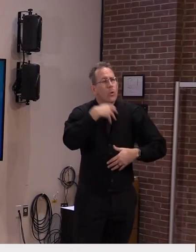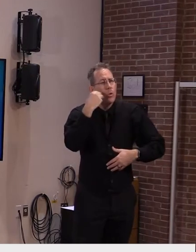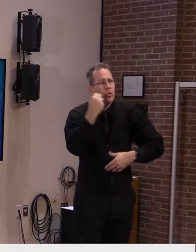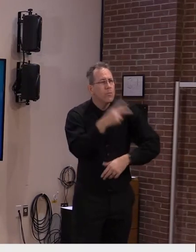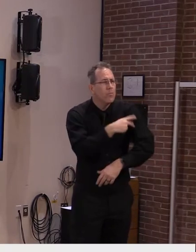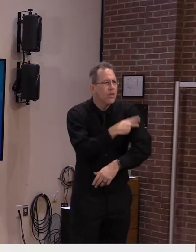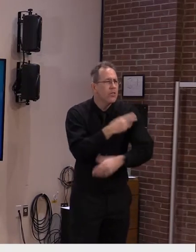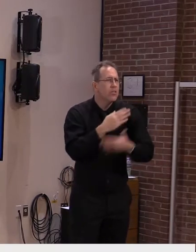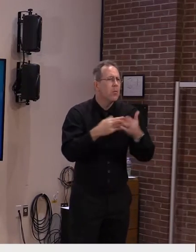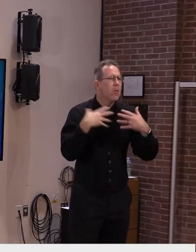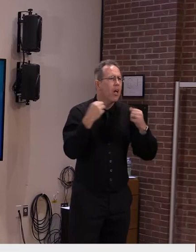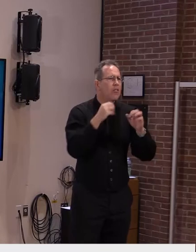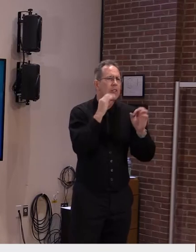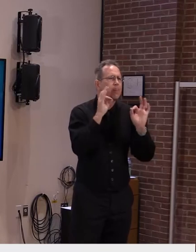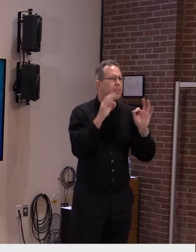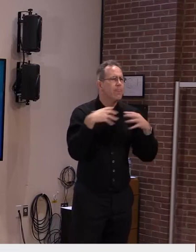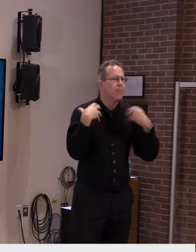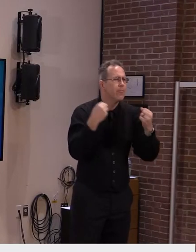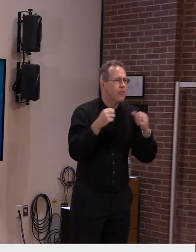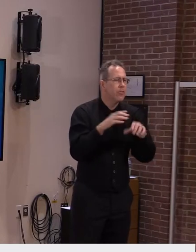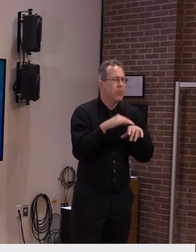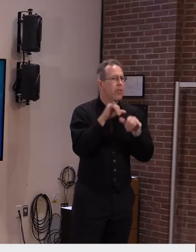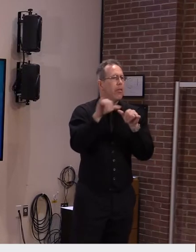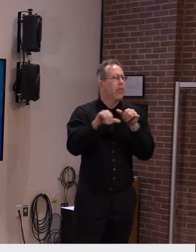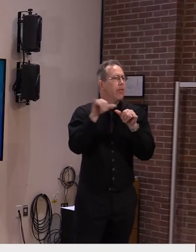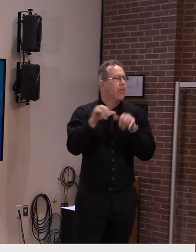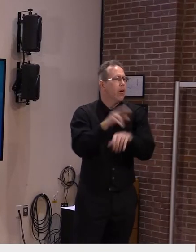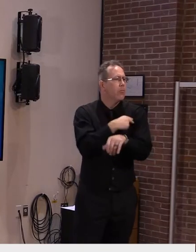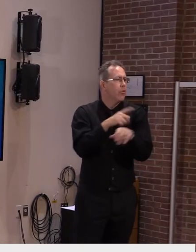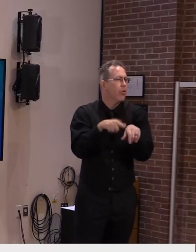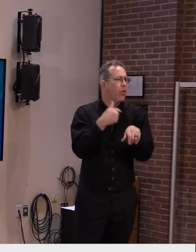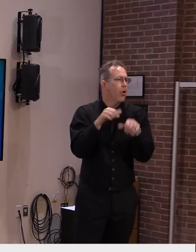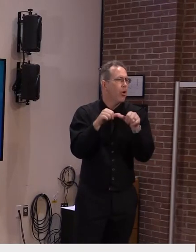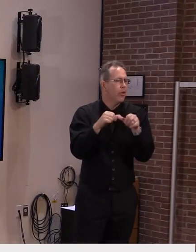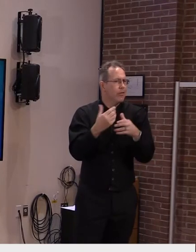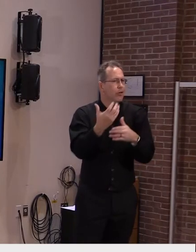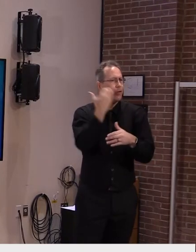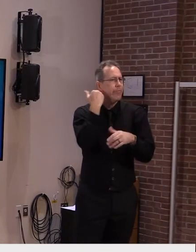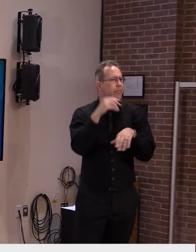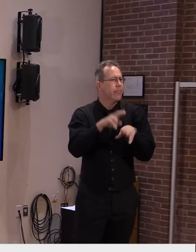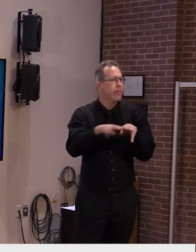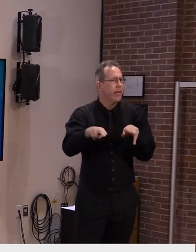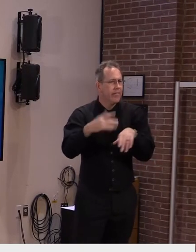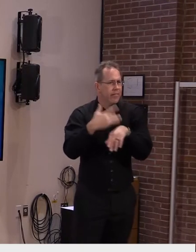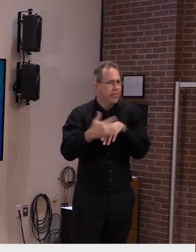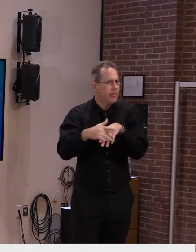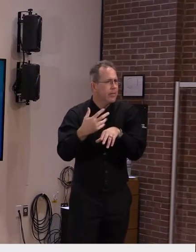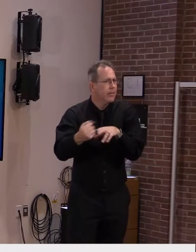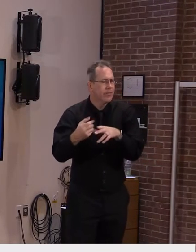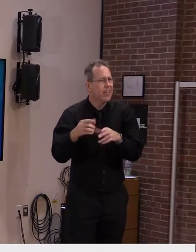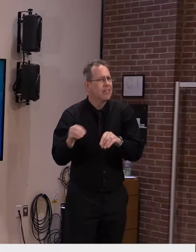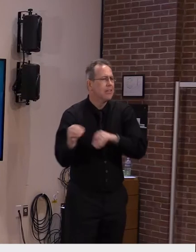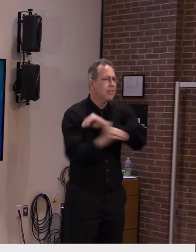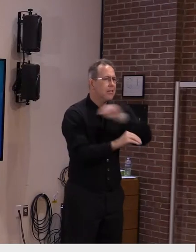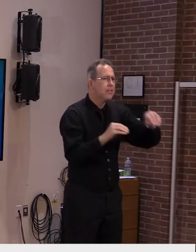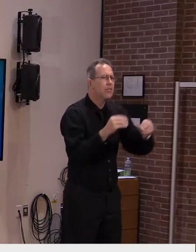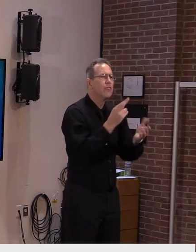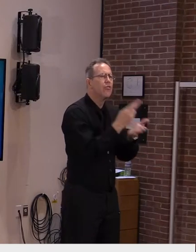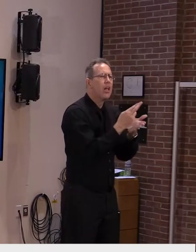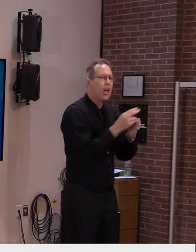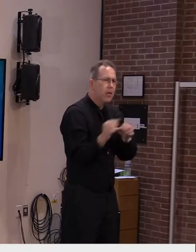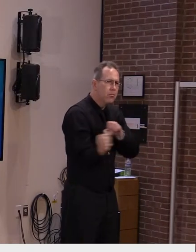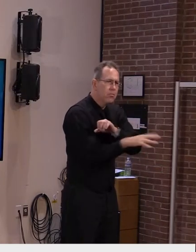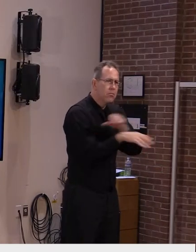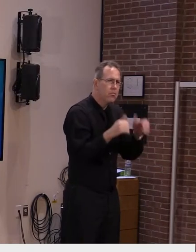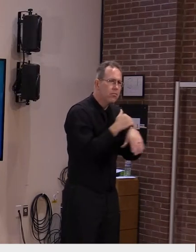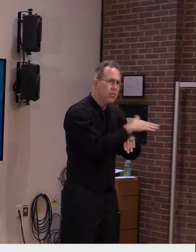the hospitals into other care facilities. And we've been doing that. As I've mentioned, we did 80 already.